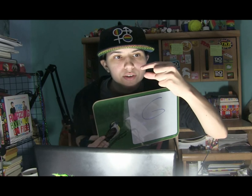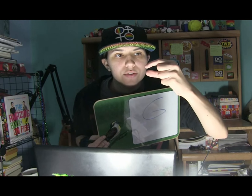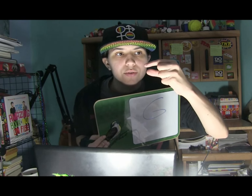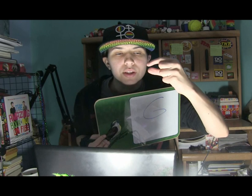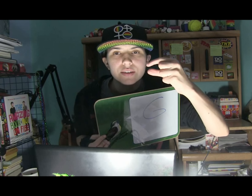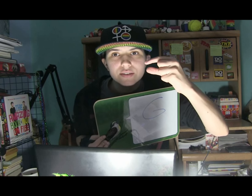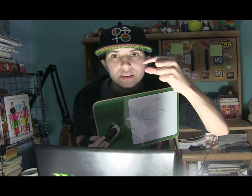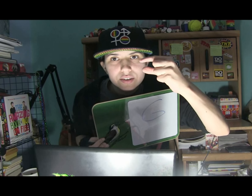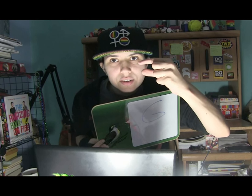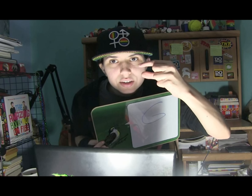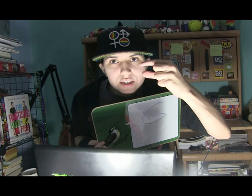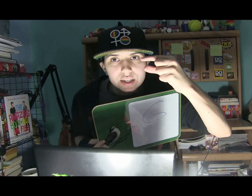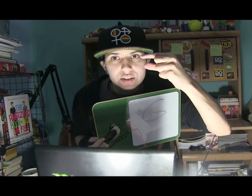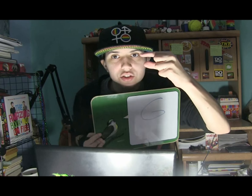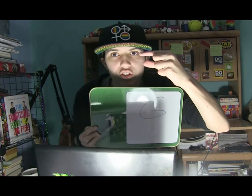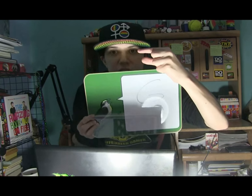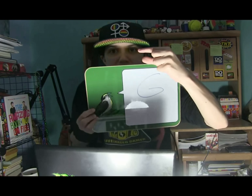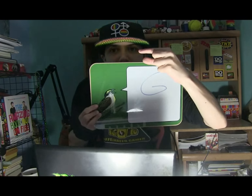So this is G.